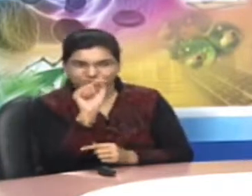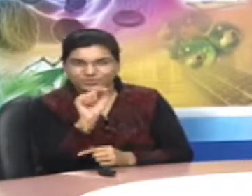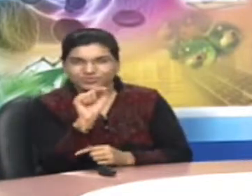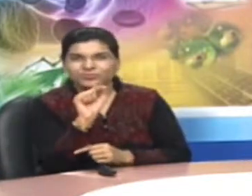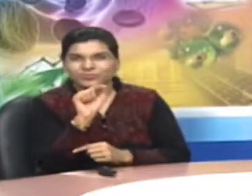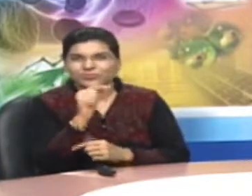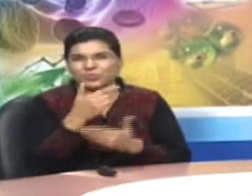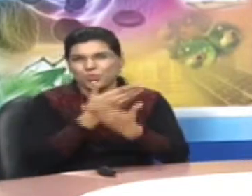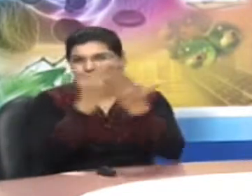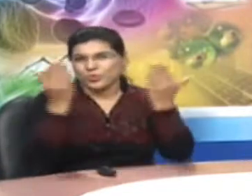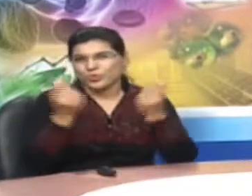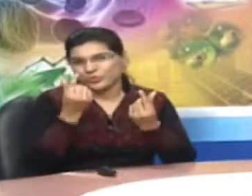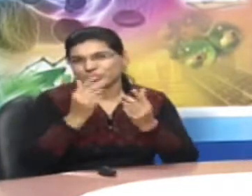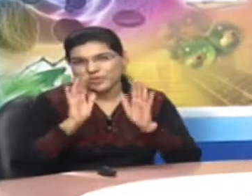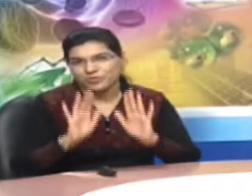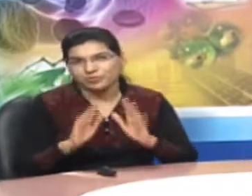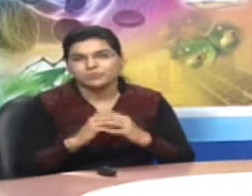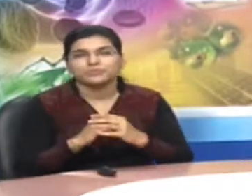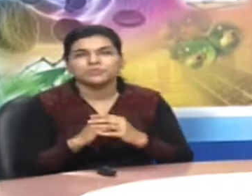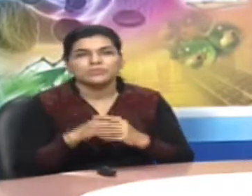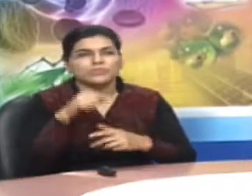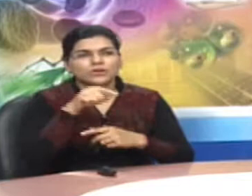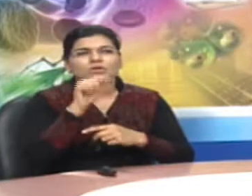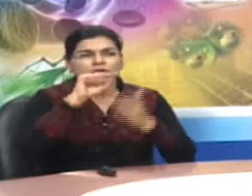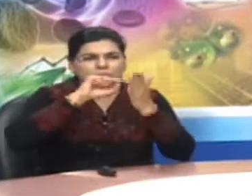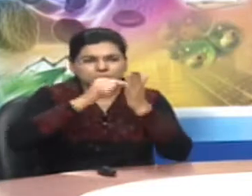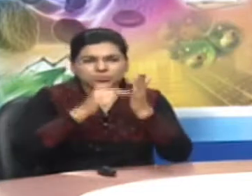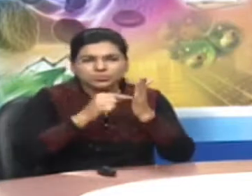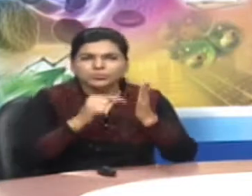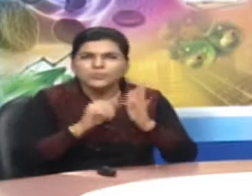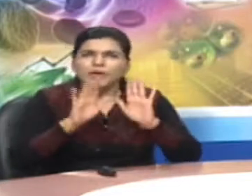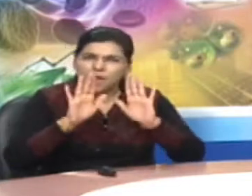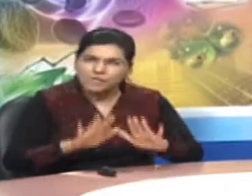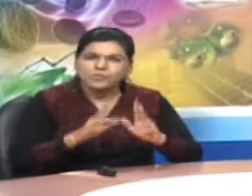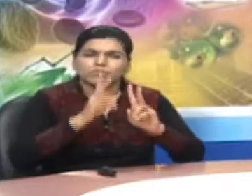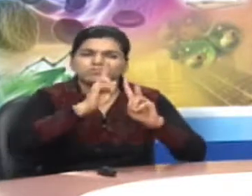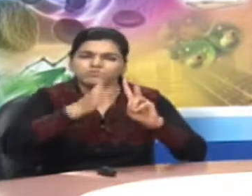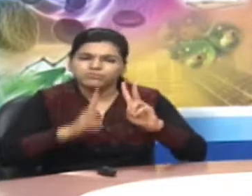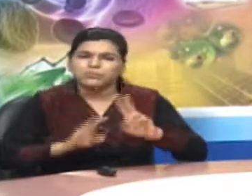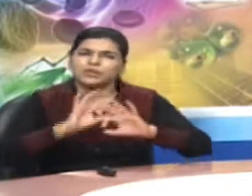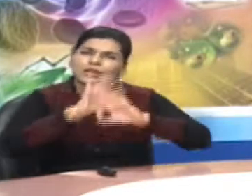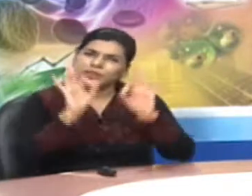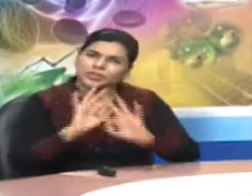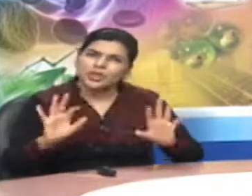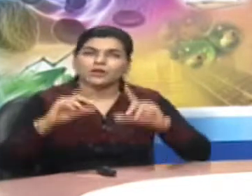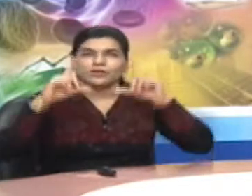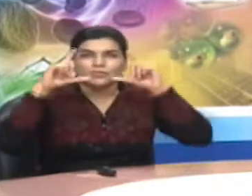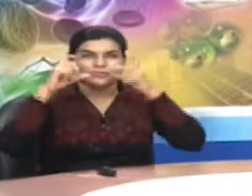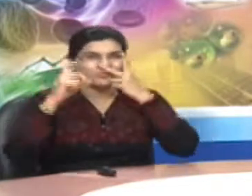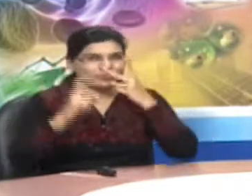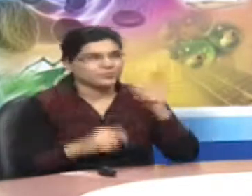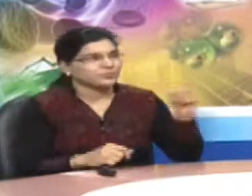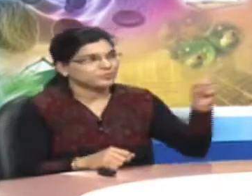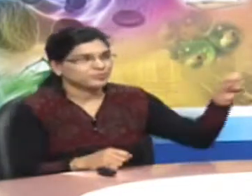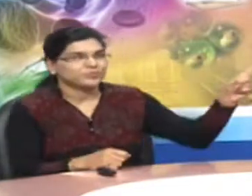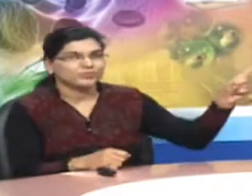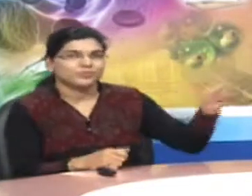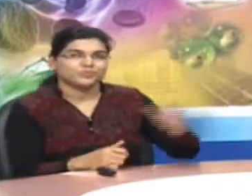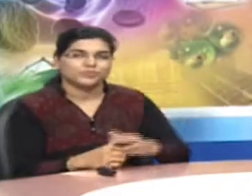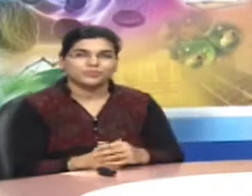bulleted lists on design templates. So what are they? When you want to,